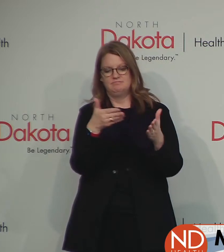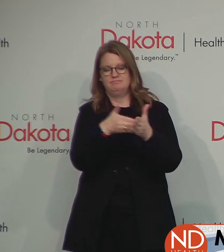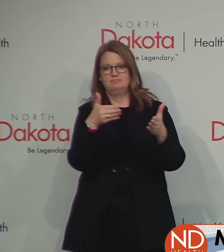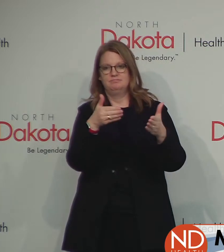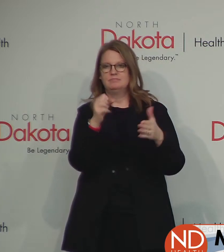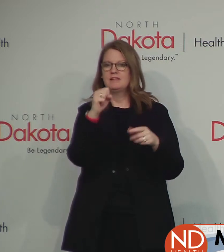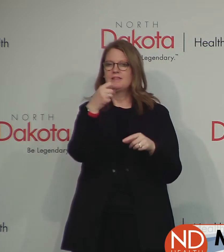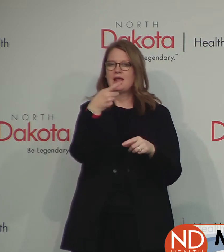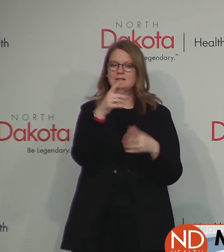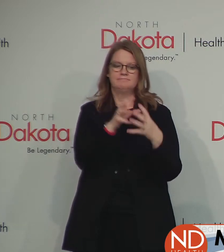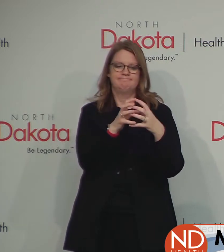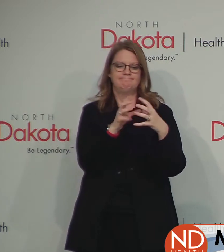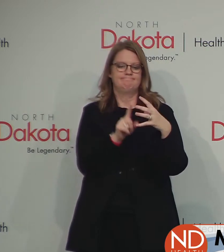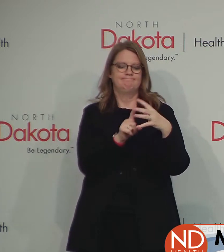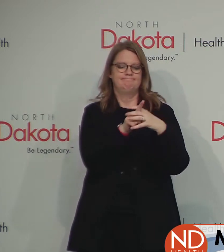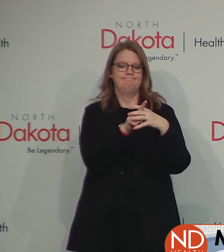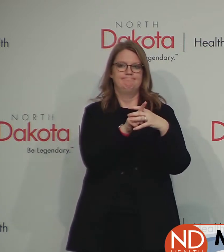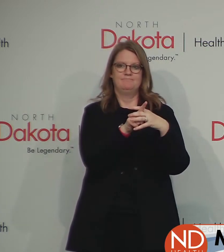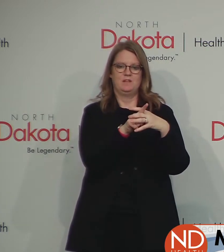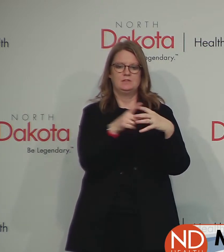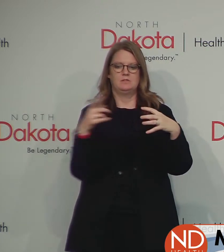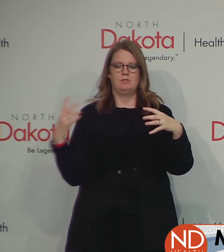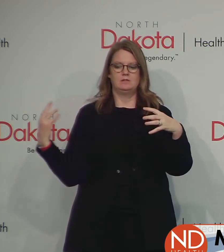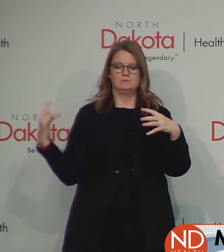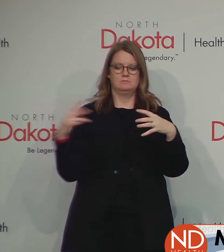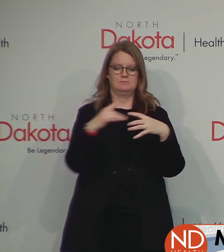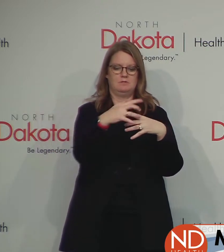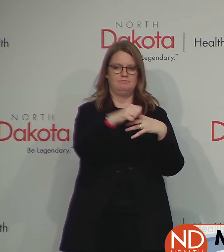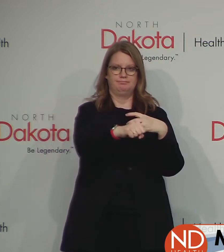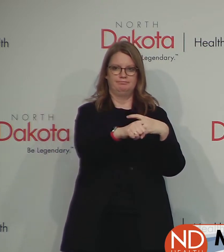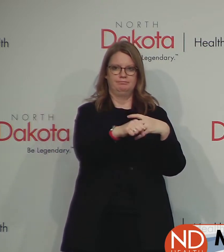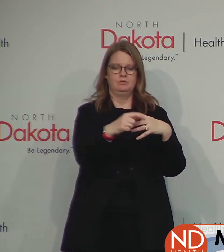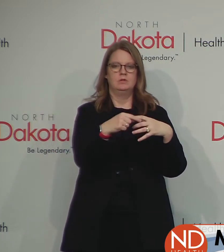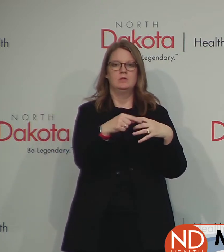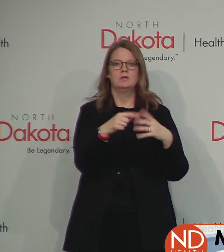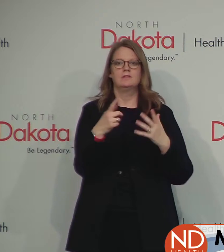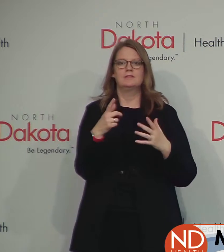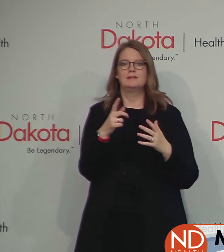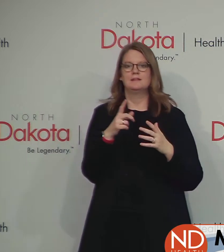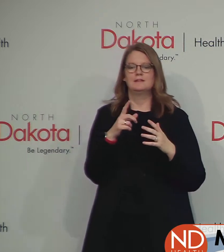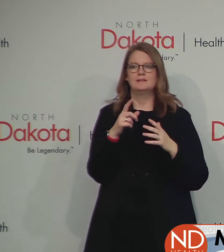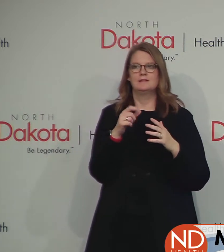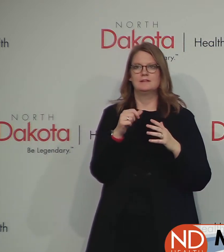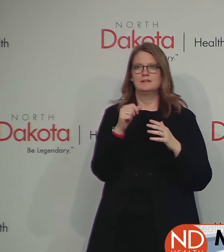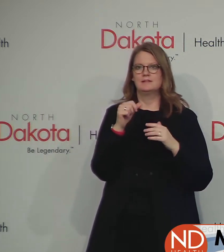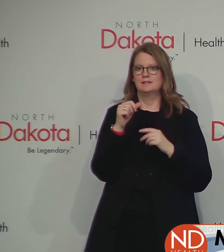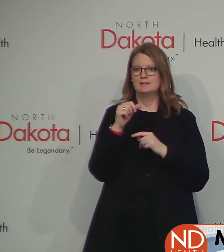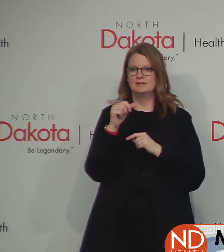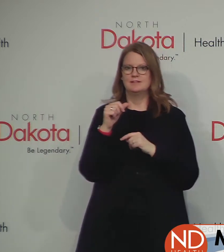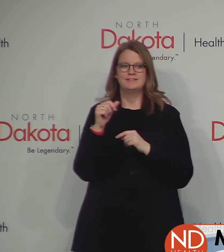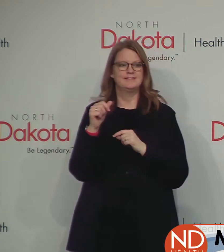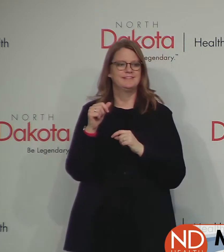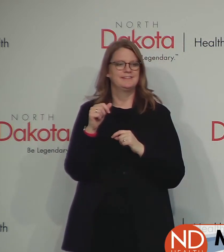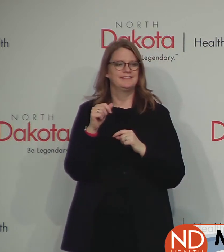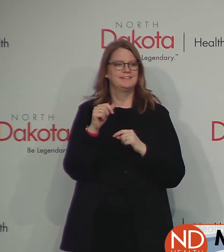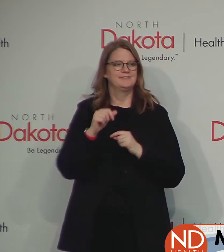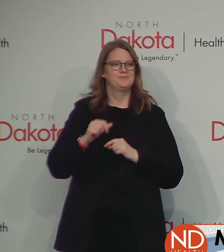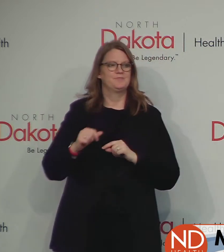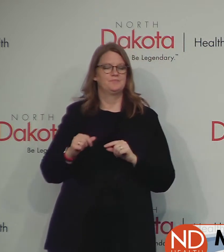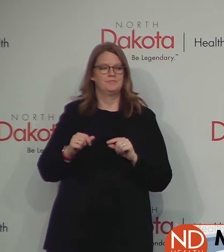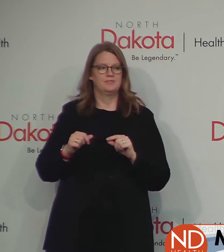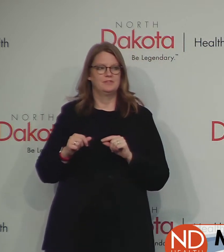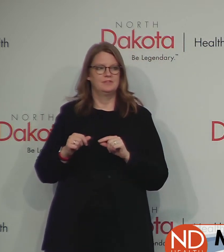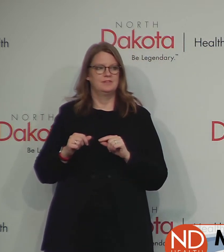spike protein on the outer shell of the virus. The non-replicating or the non-viral, I need to get it correct